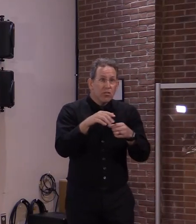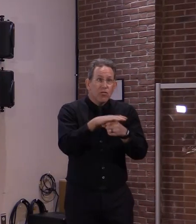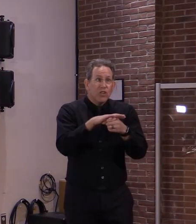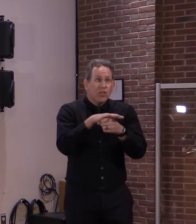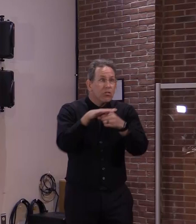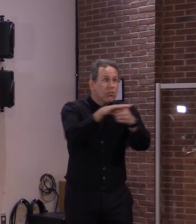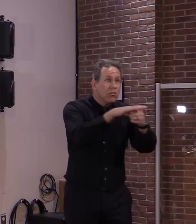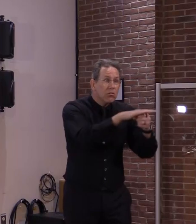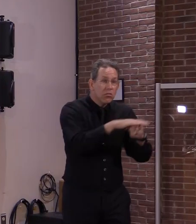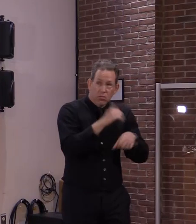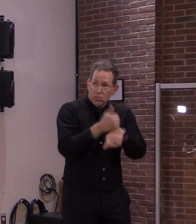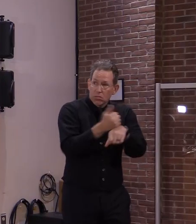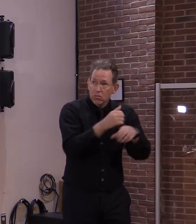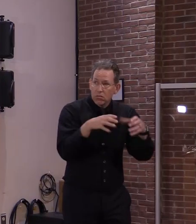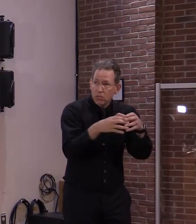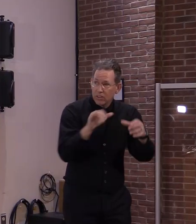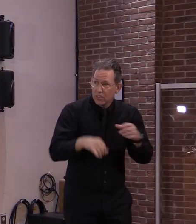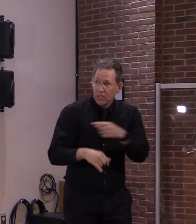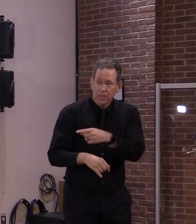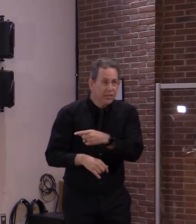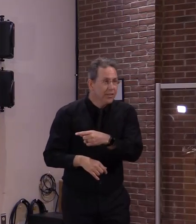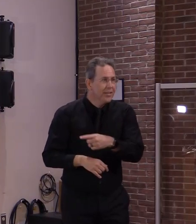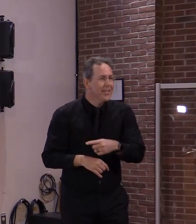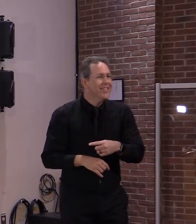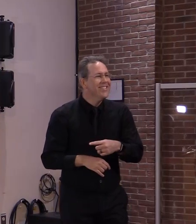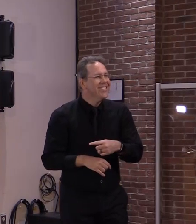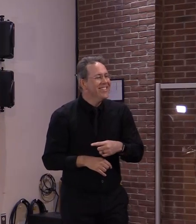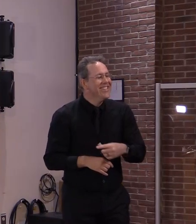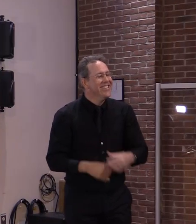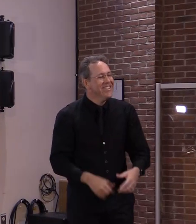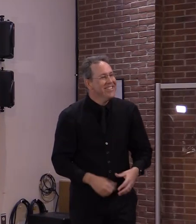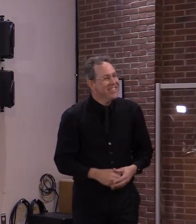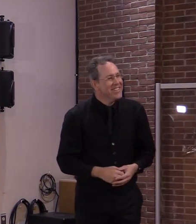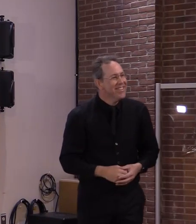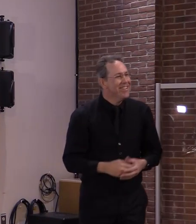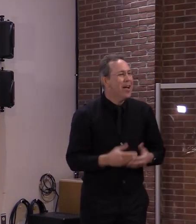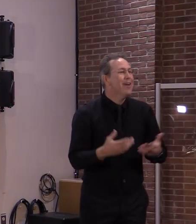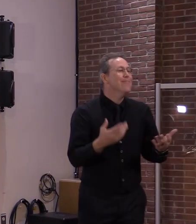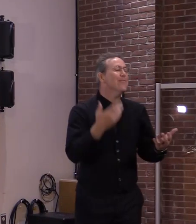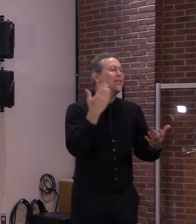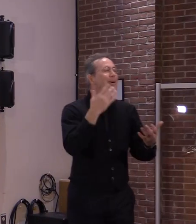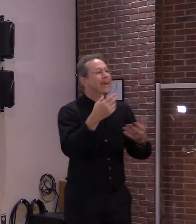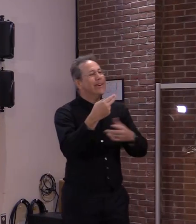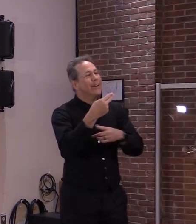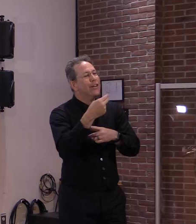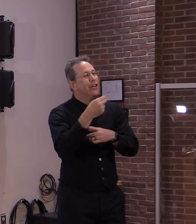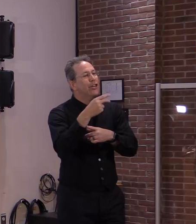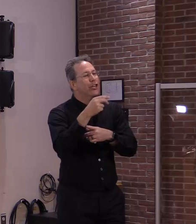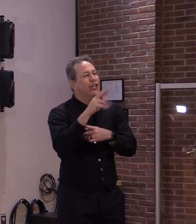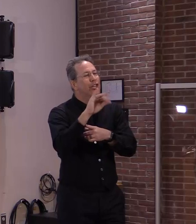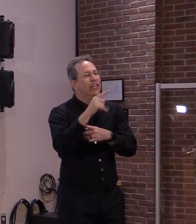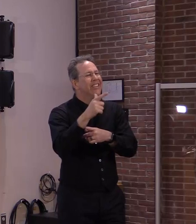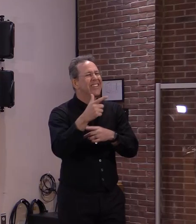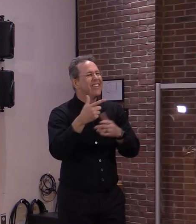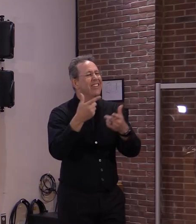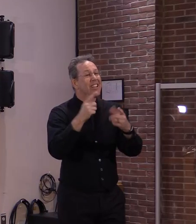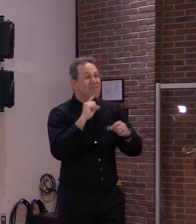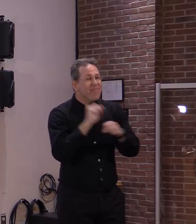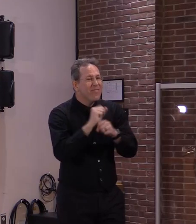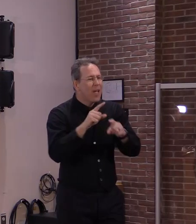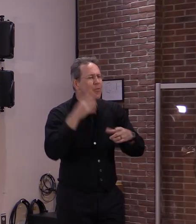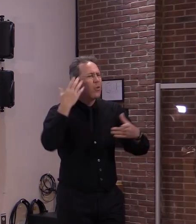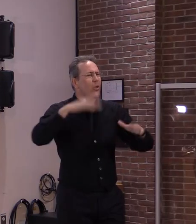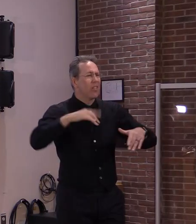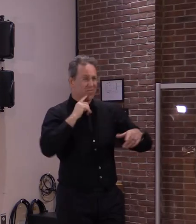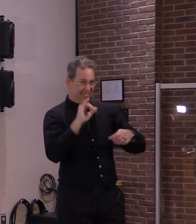the TBD on herd immunity level and regional versus, you know, countrywide versus statewide, even